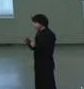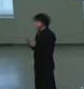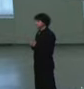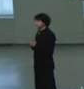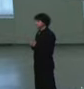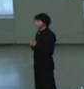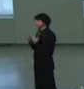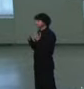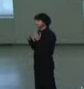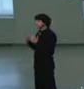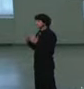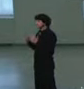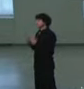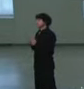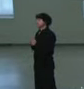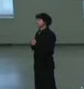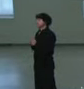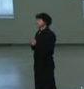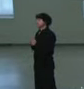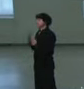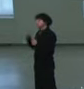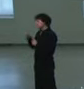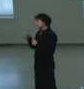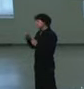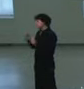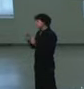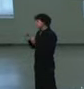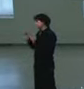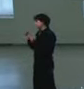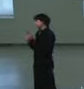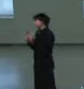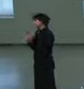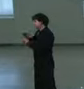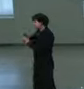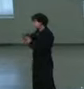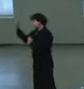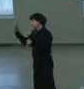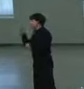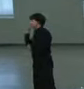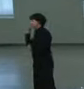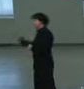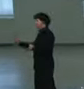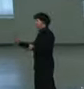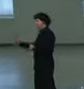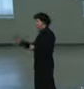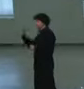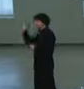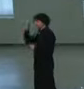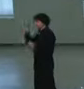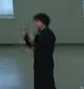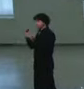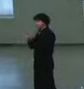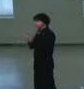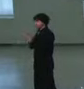happening to make sure that it actually moves out of that area. So one thing that I'm interested in is